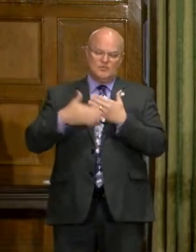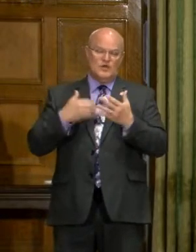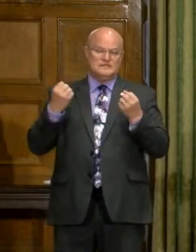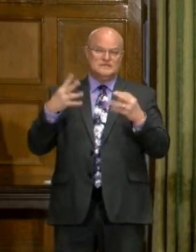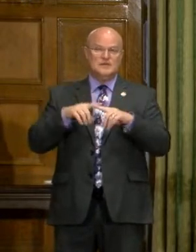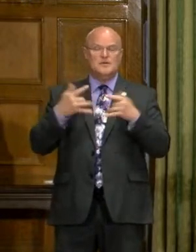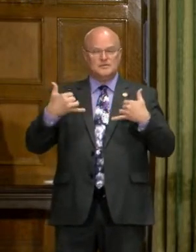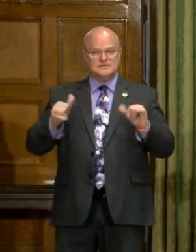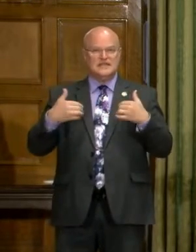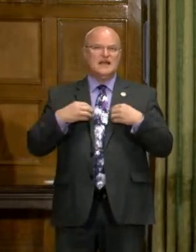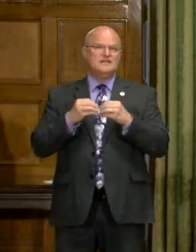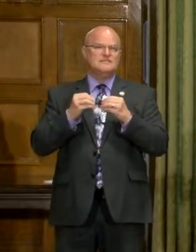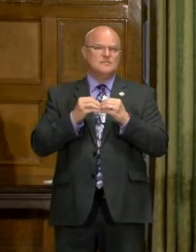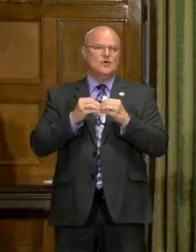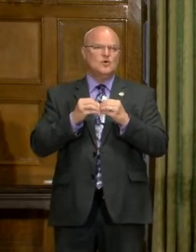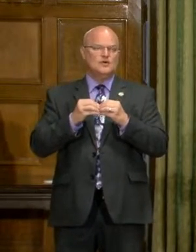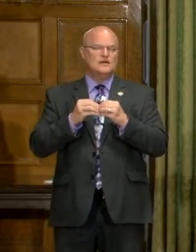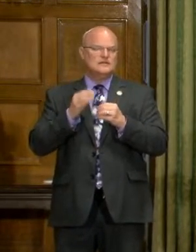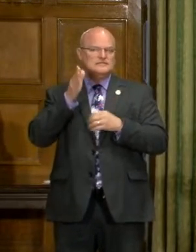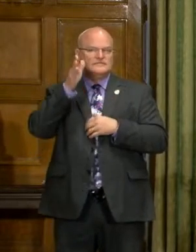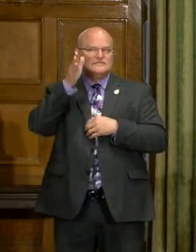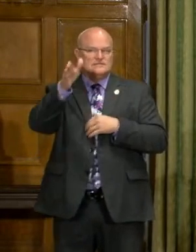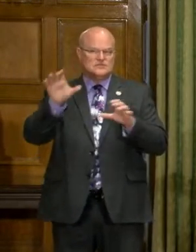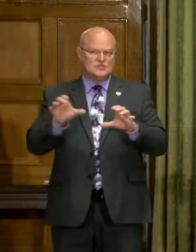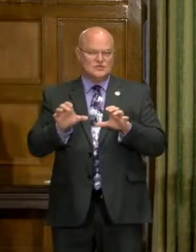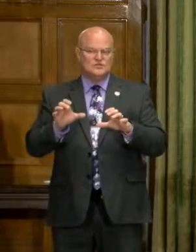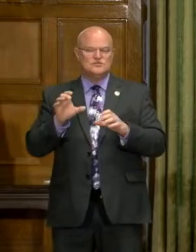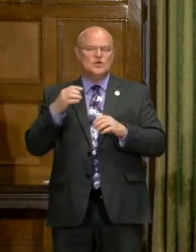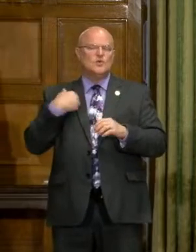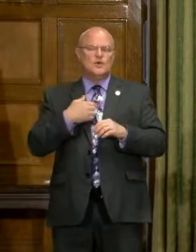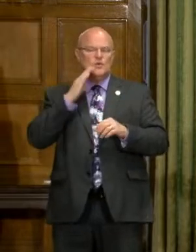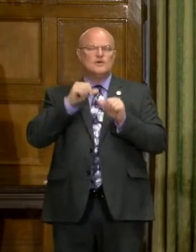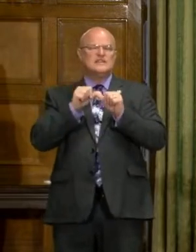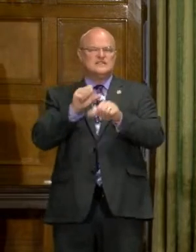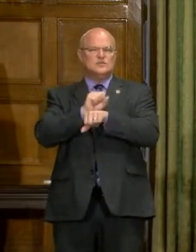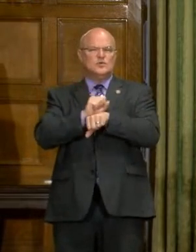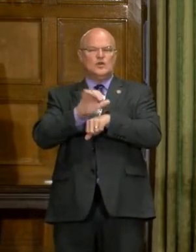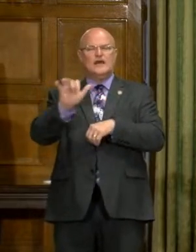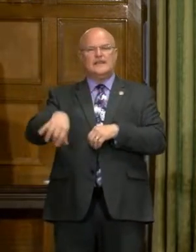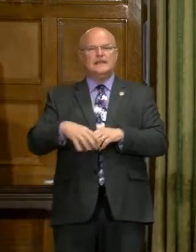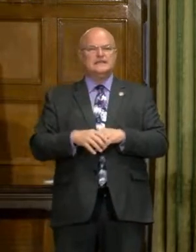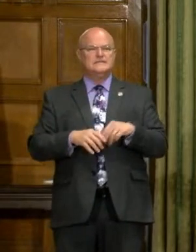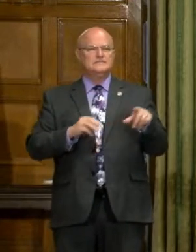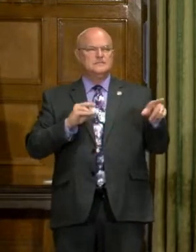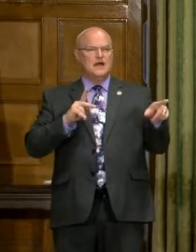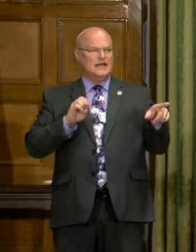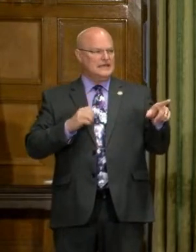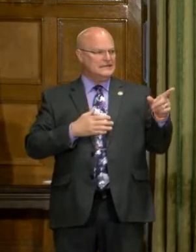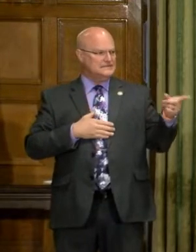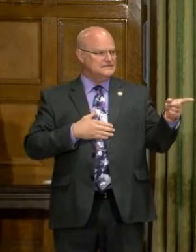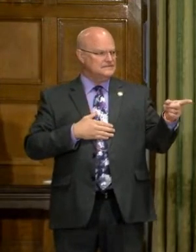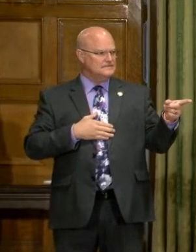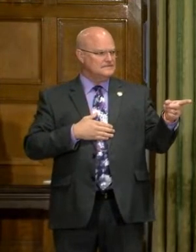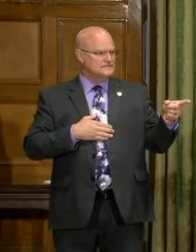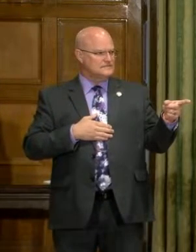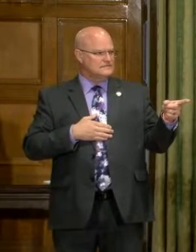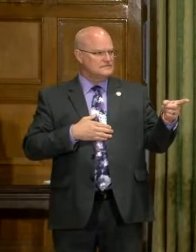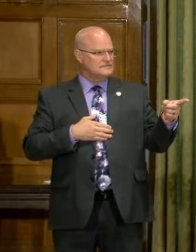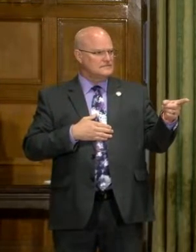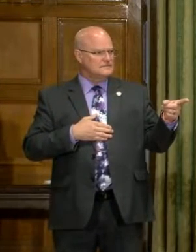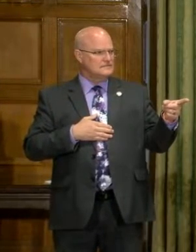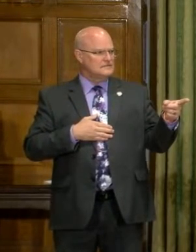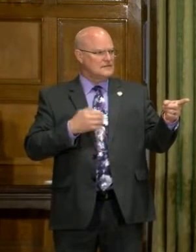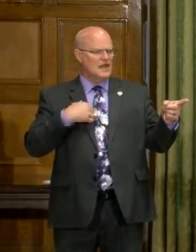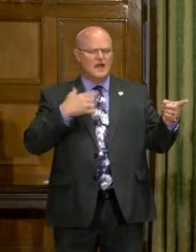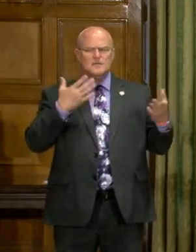processed a lot, but we still have more in the pipeline that we have to do. So Craig will continue to work on that. Mike. Did you say, I